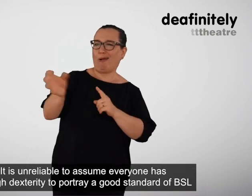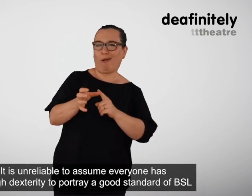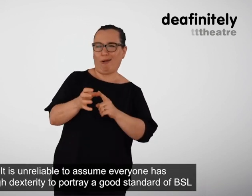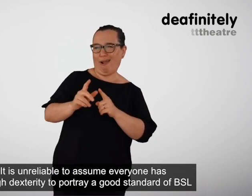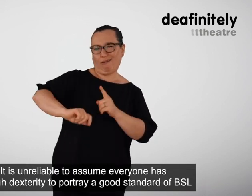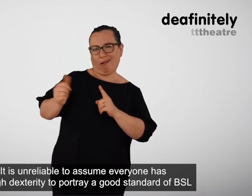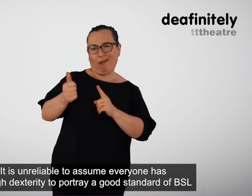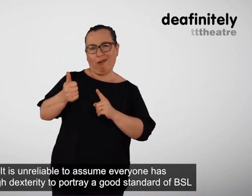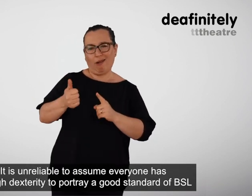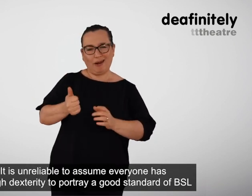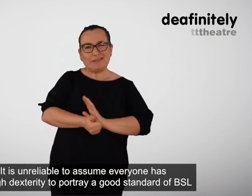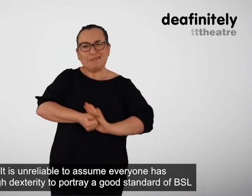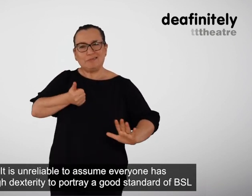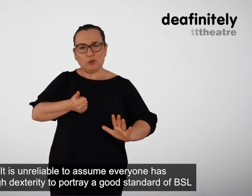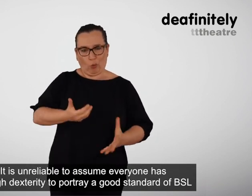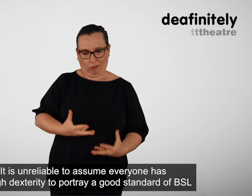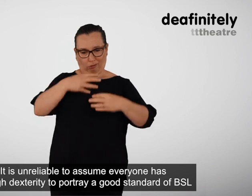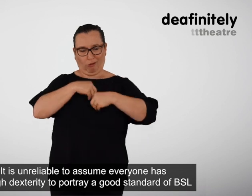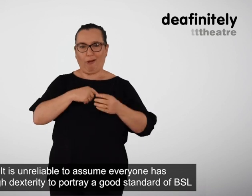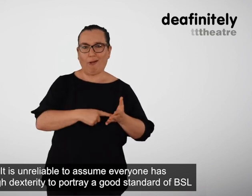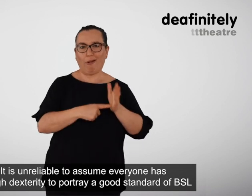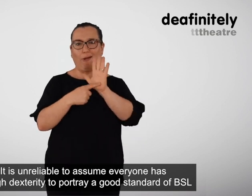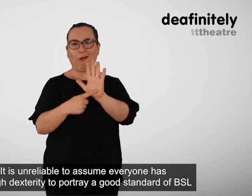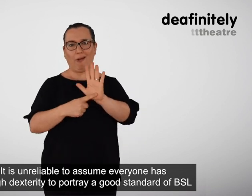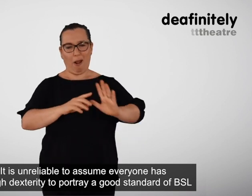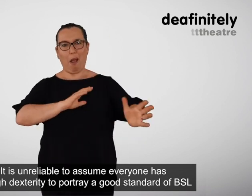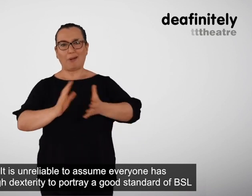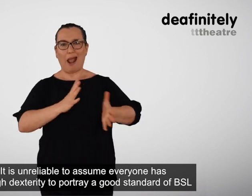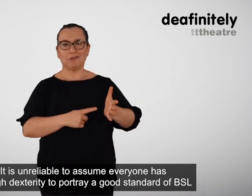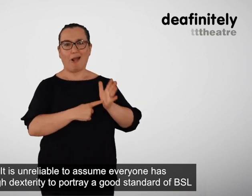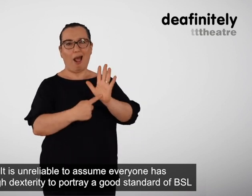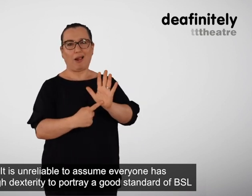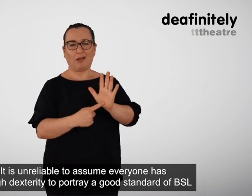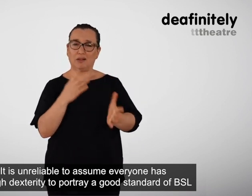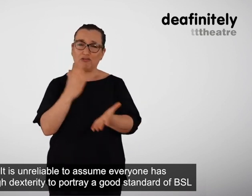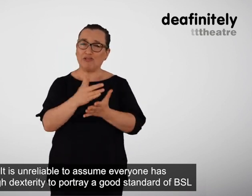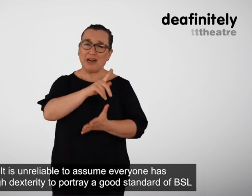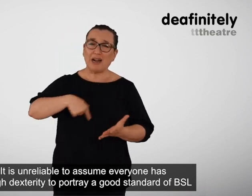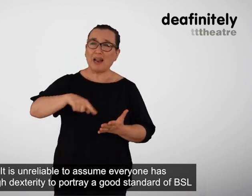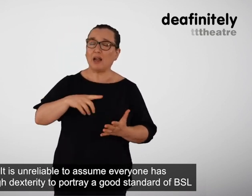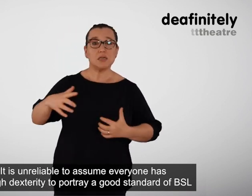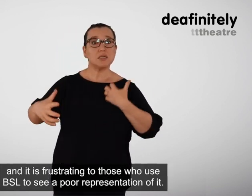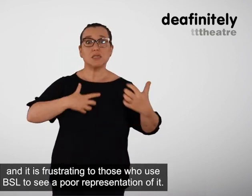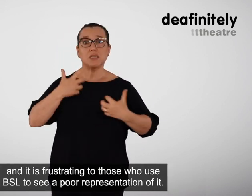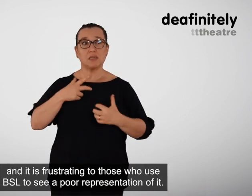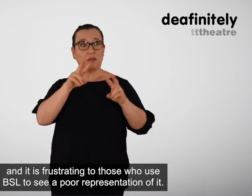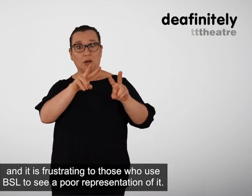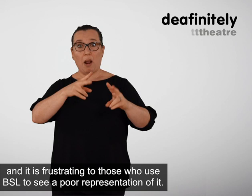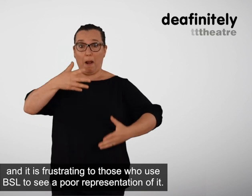has enough dexterity to portray a good standard of BSL. And it is frustrating to those